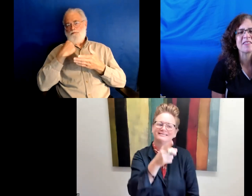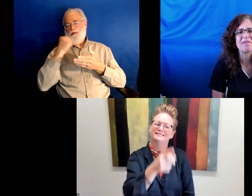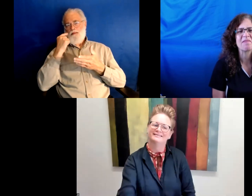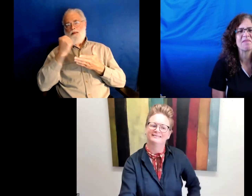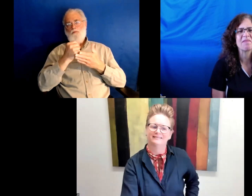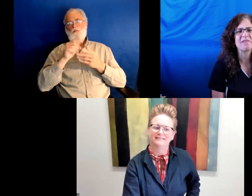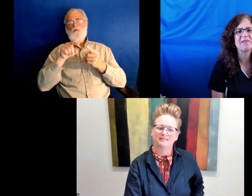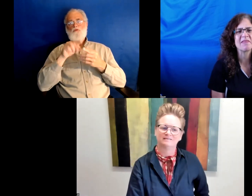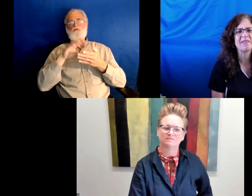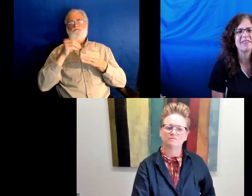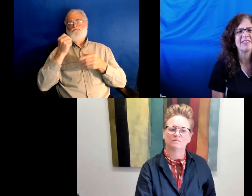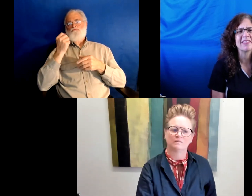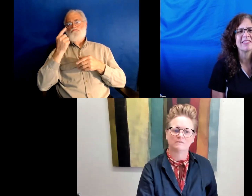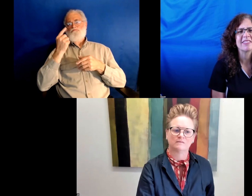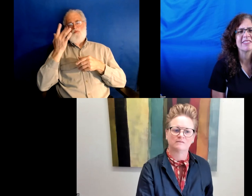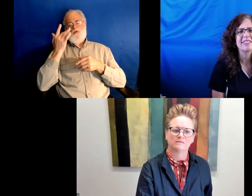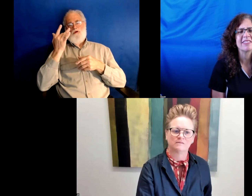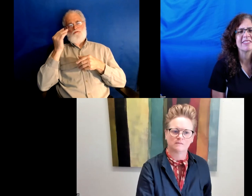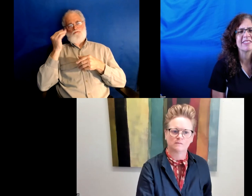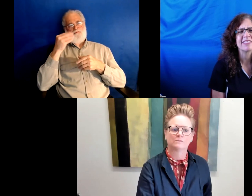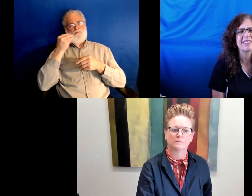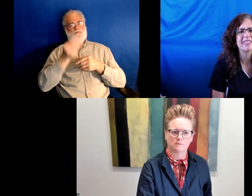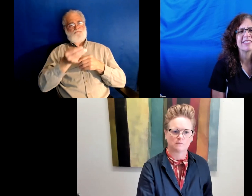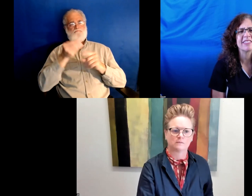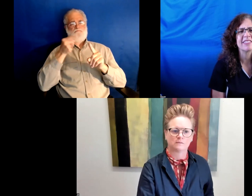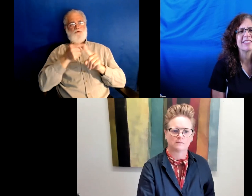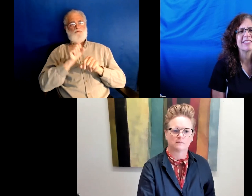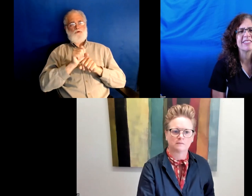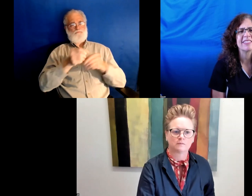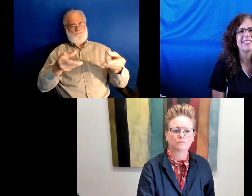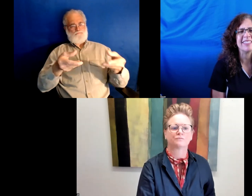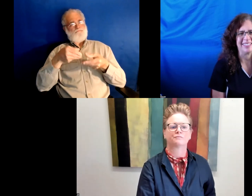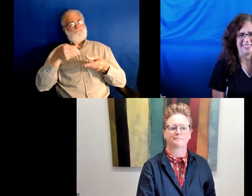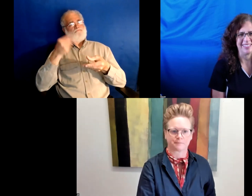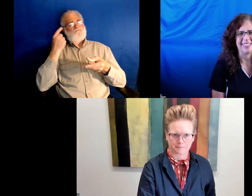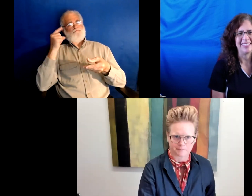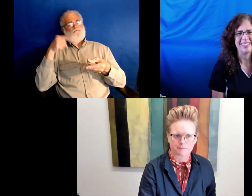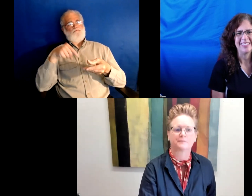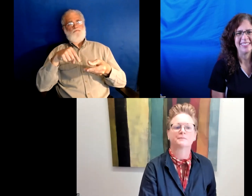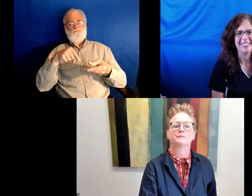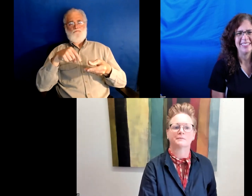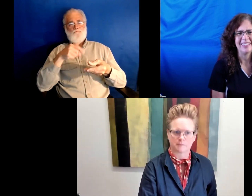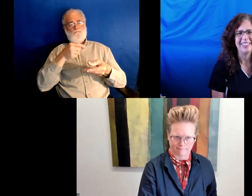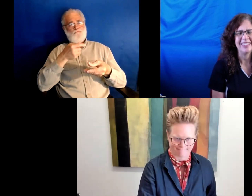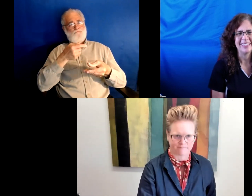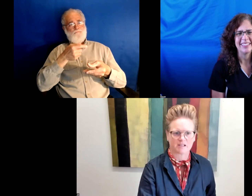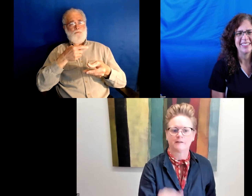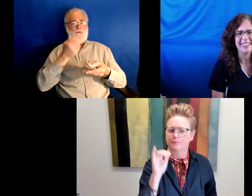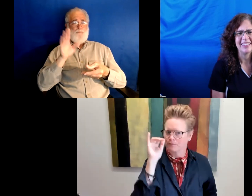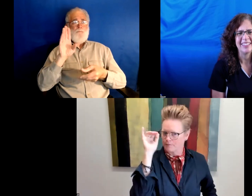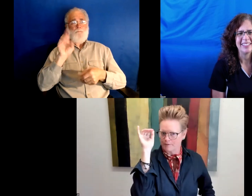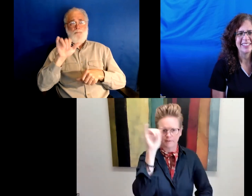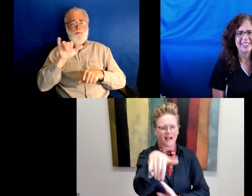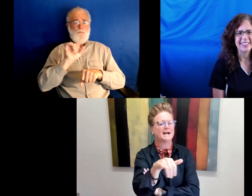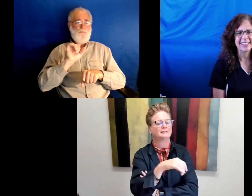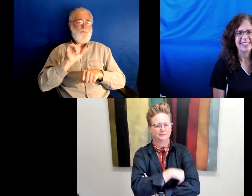And I think it helps when the students understand why the teacher is giving them this work. What is